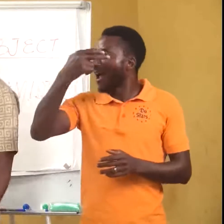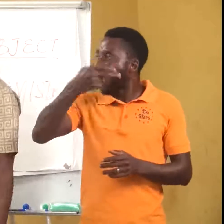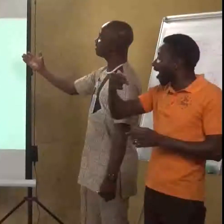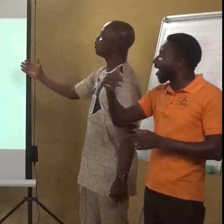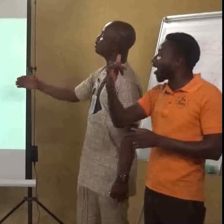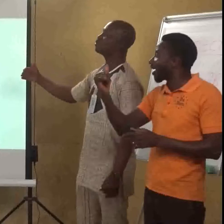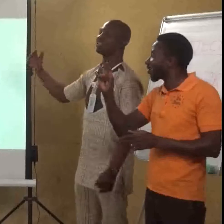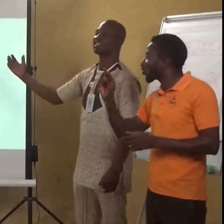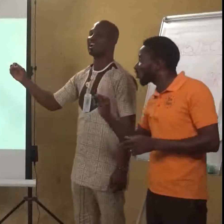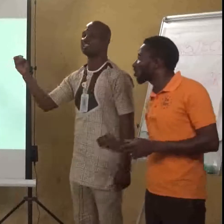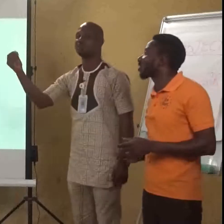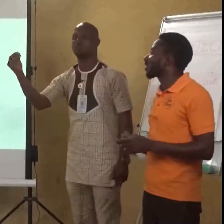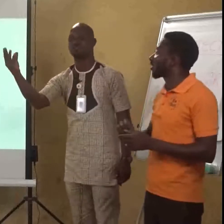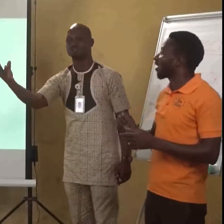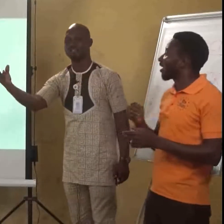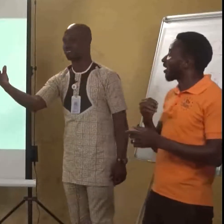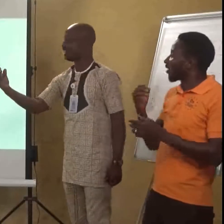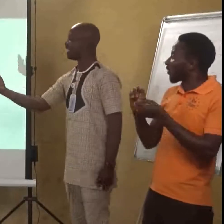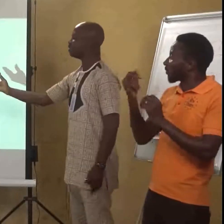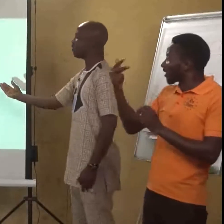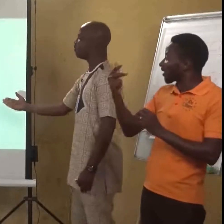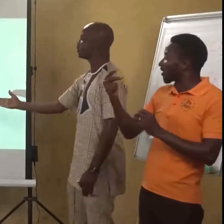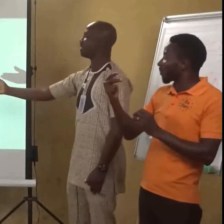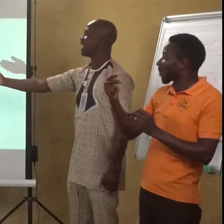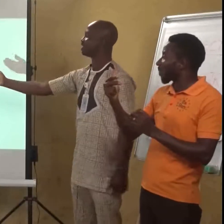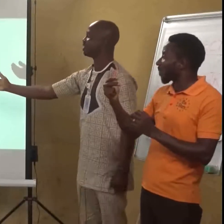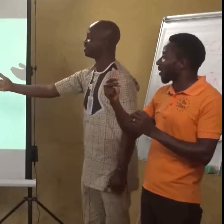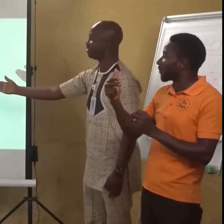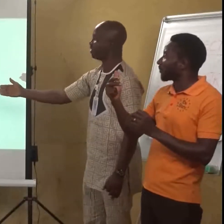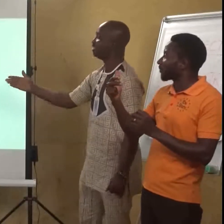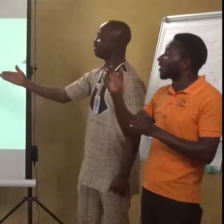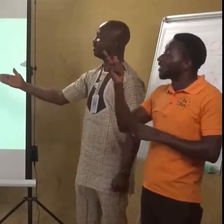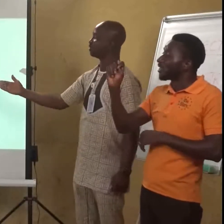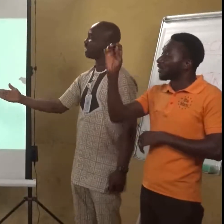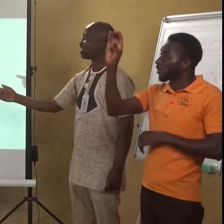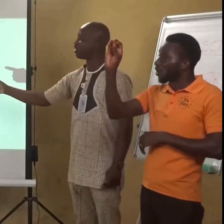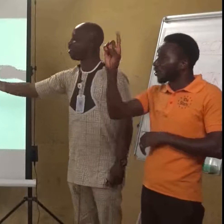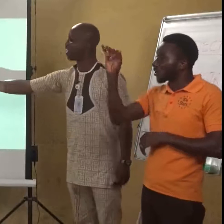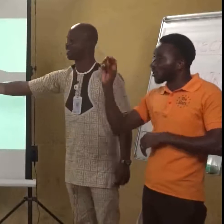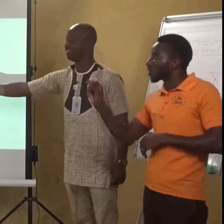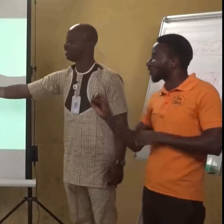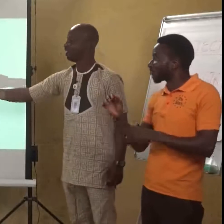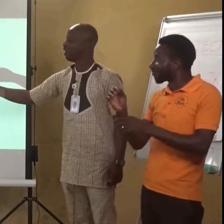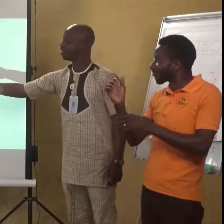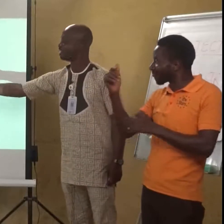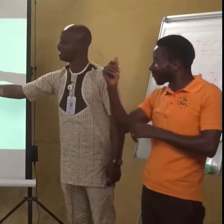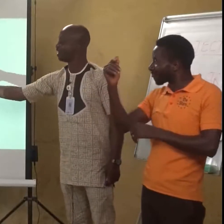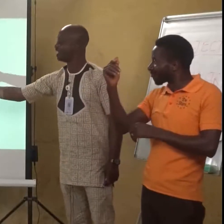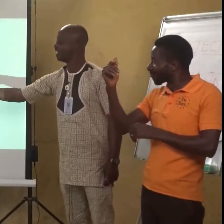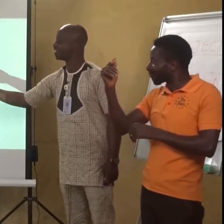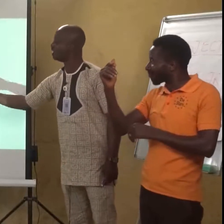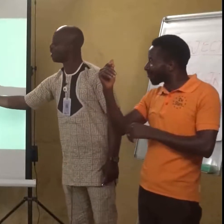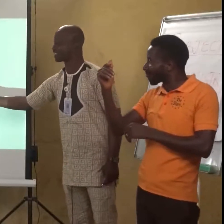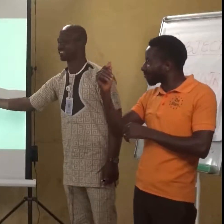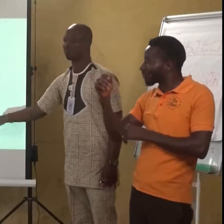hit this, we want you to get it at the tip of your fingers. And that is why we summarize oxidation definition as oil. Oxidation